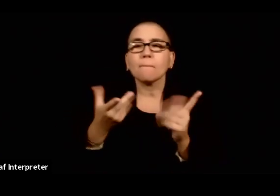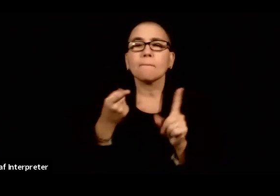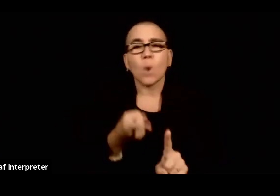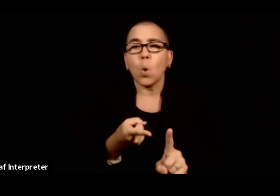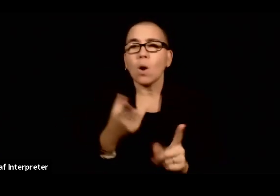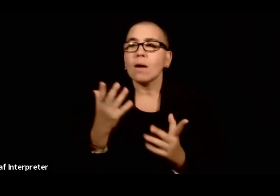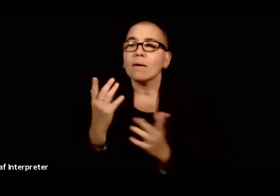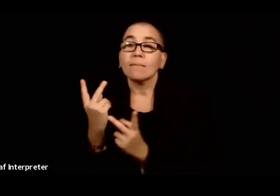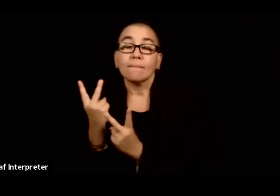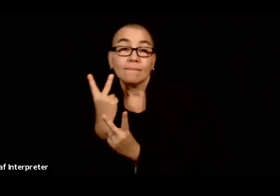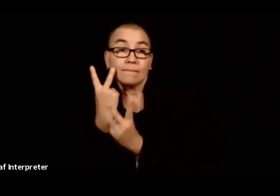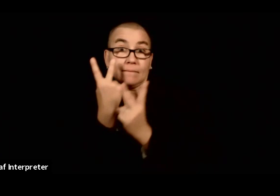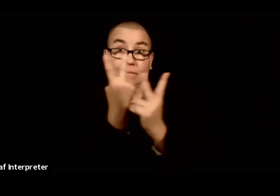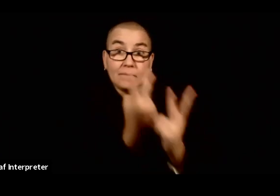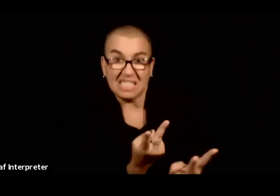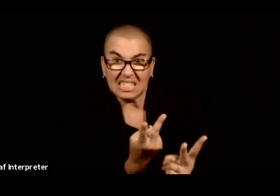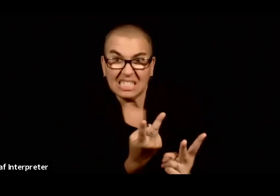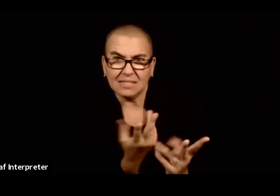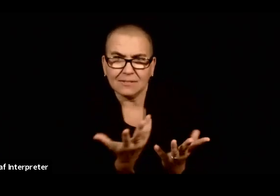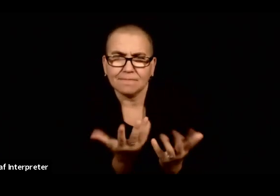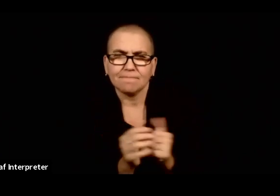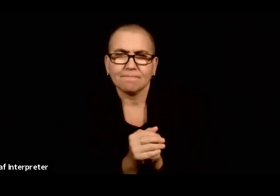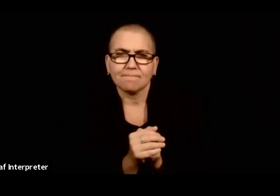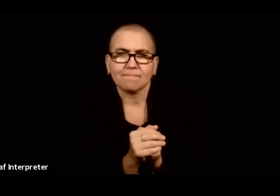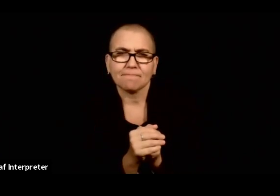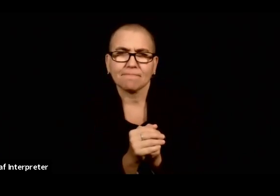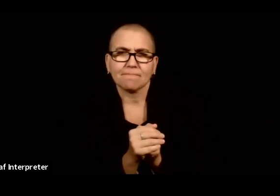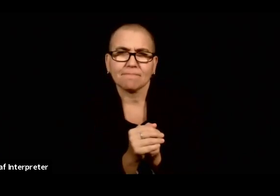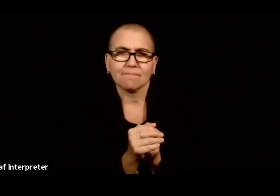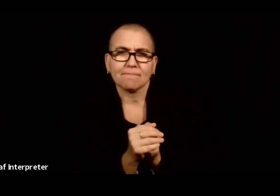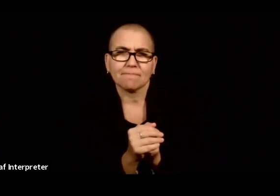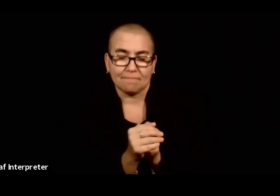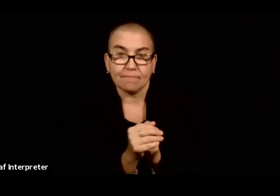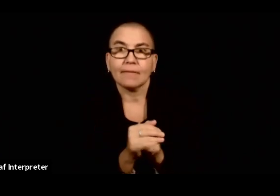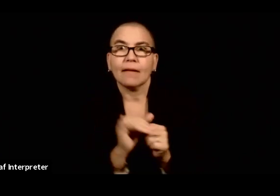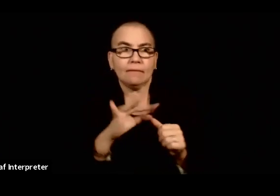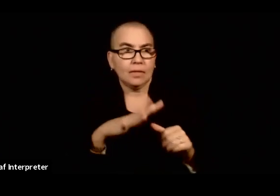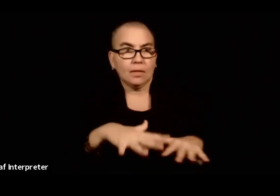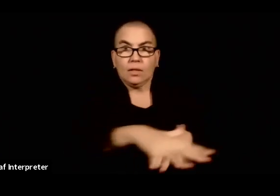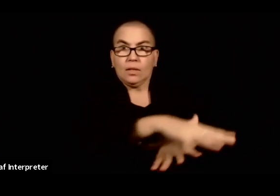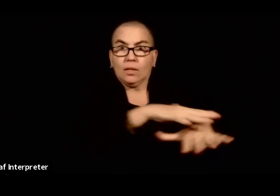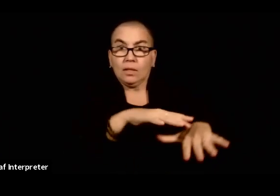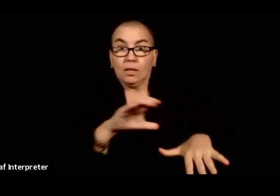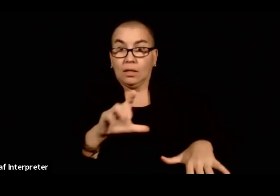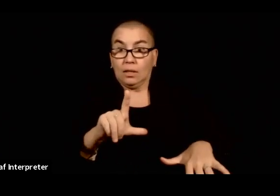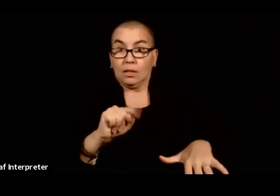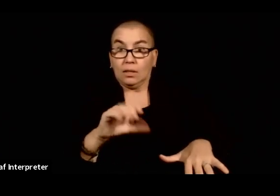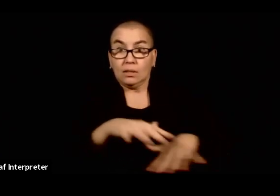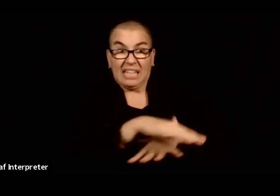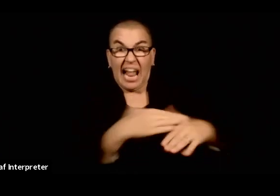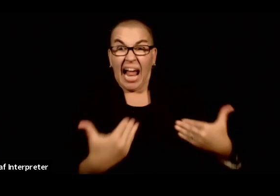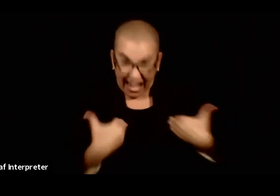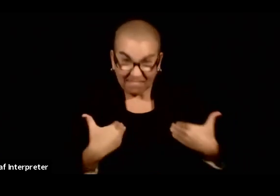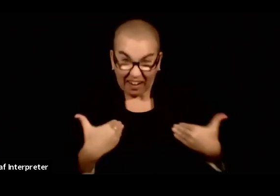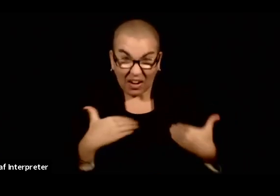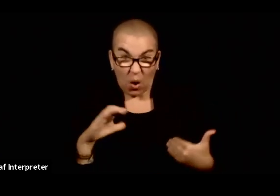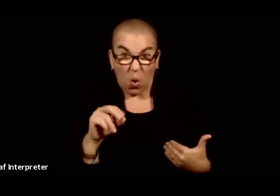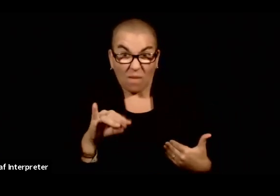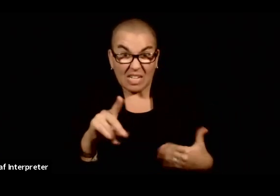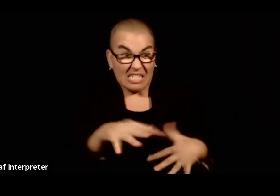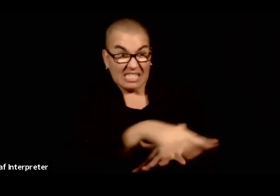when there are active cases or there has been an exposure from a case in the last 28 days. This would be